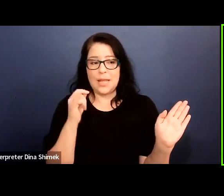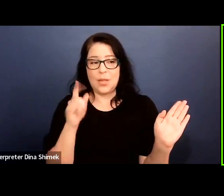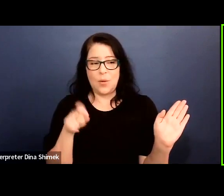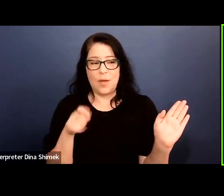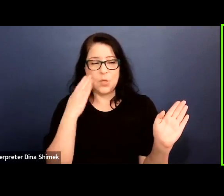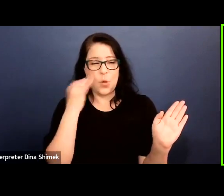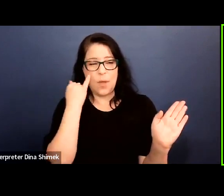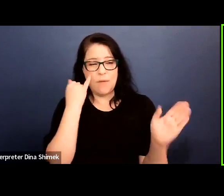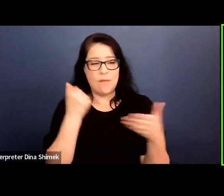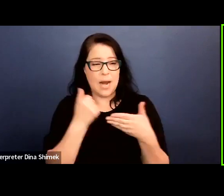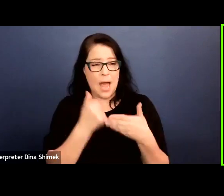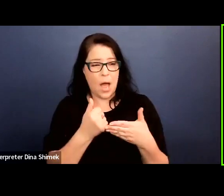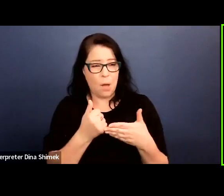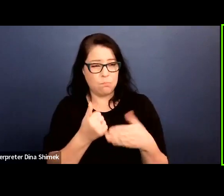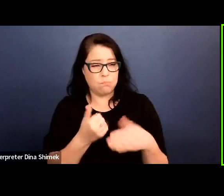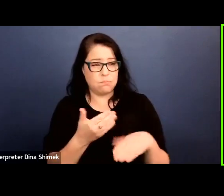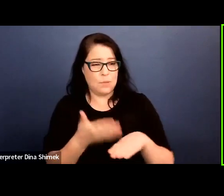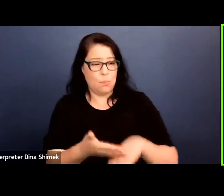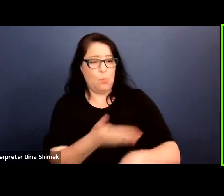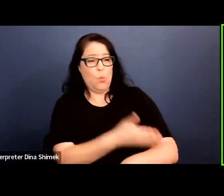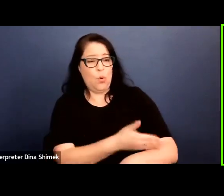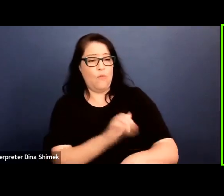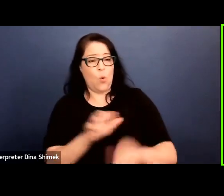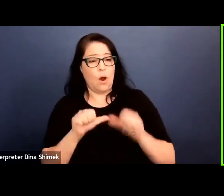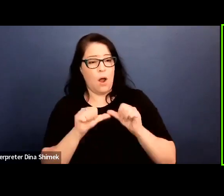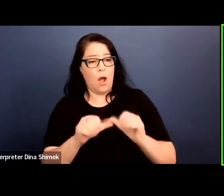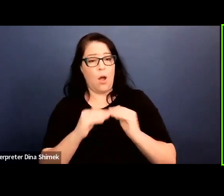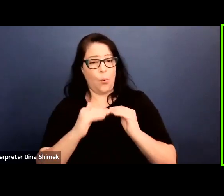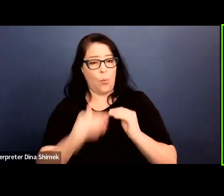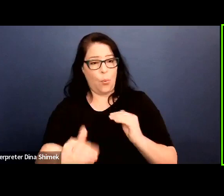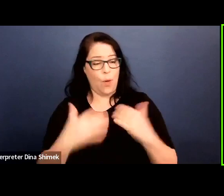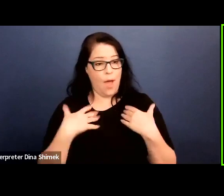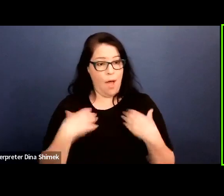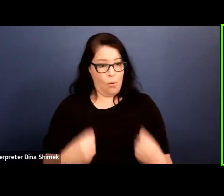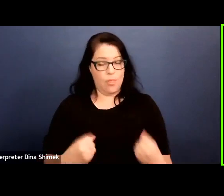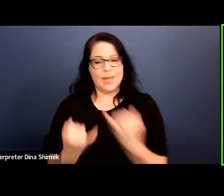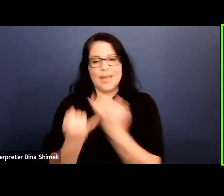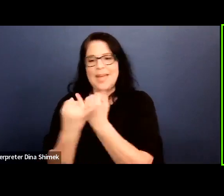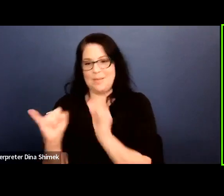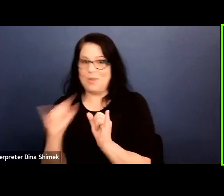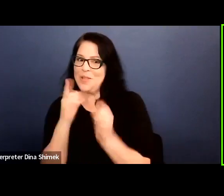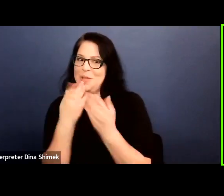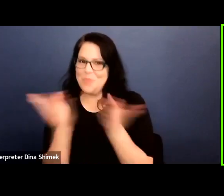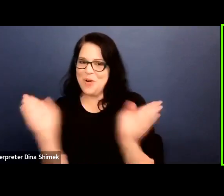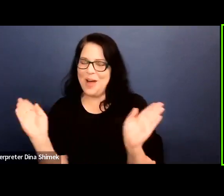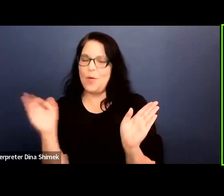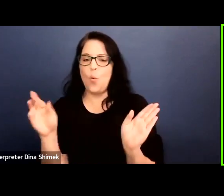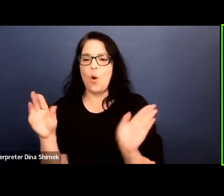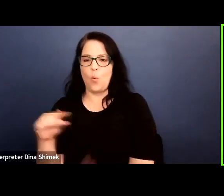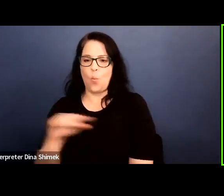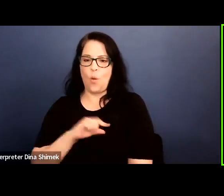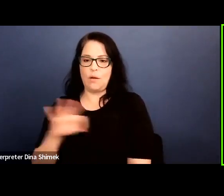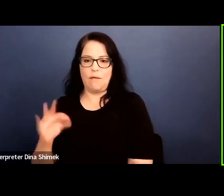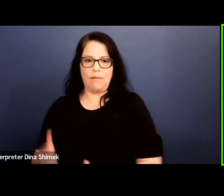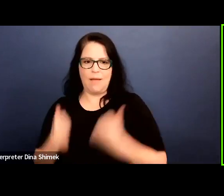or maintain somebody's health, independence, which is pretty broad, or quality of life, which is also broad. So